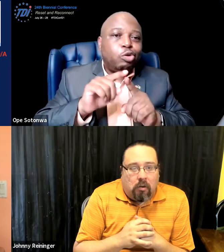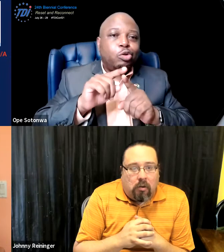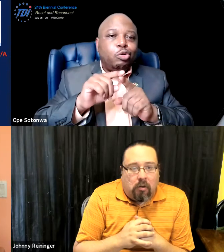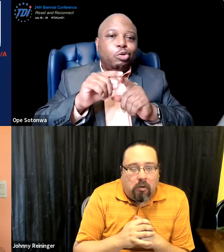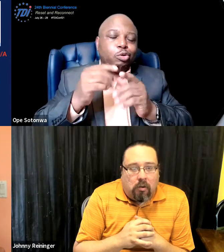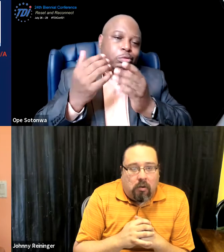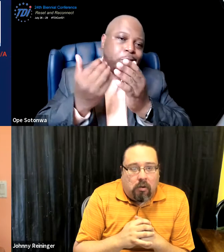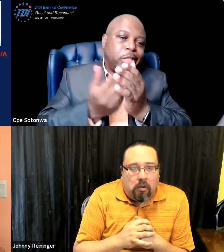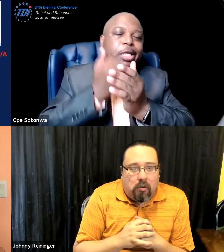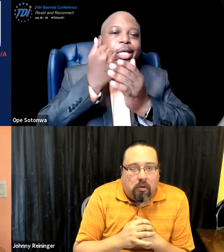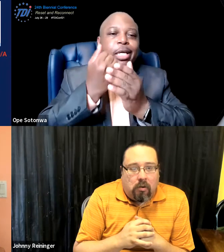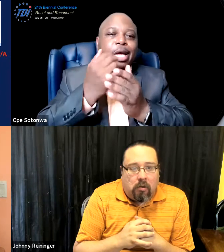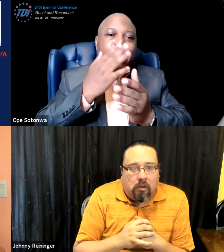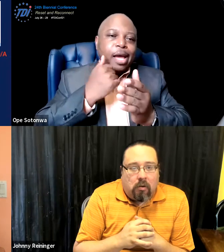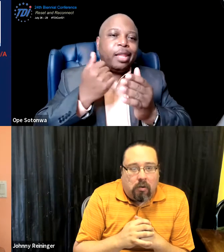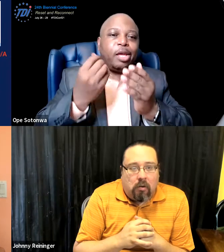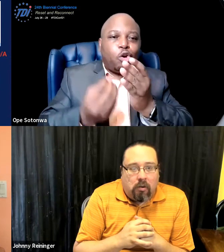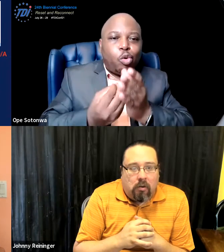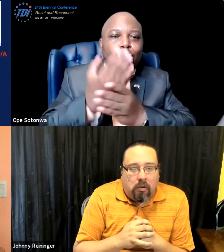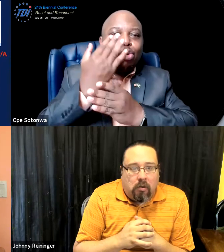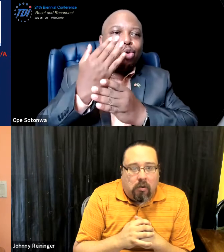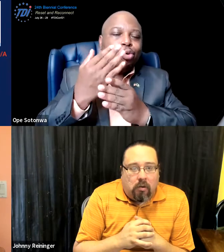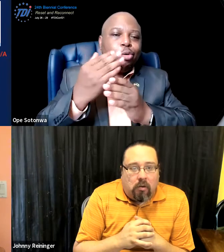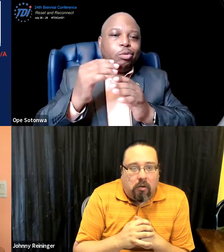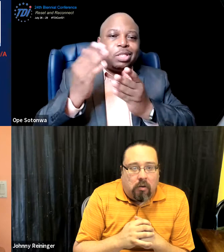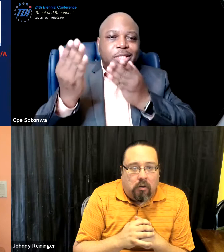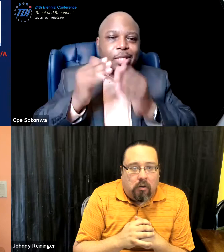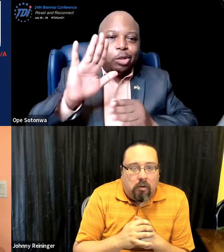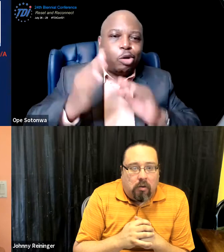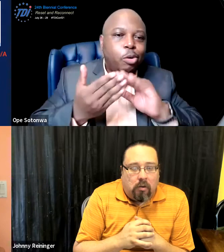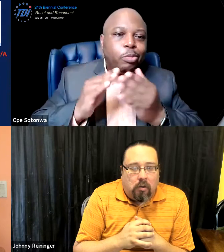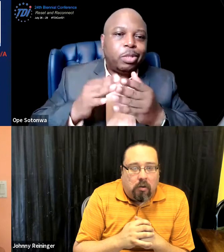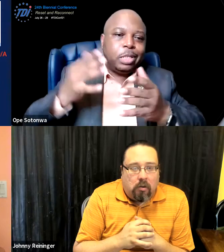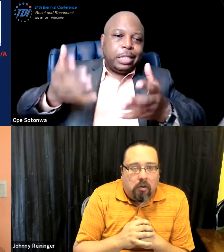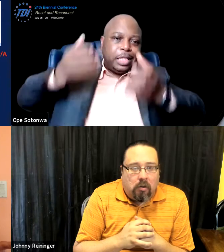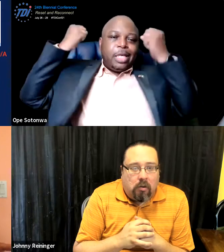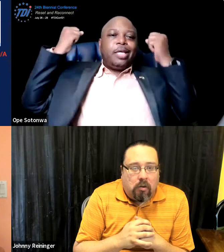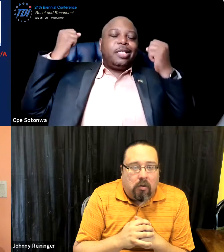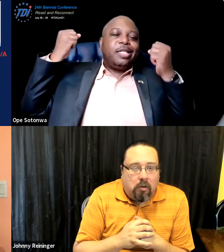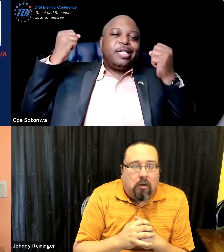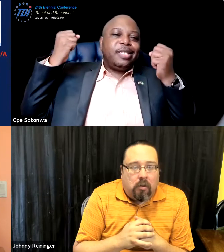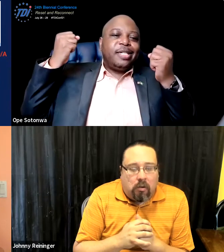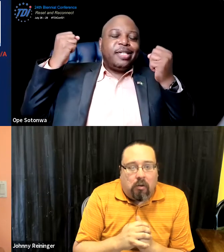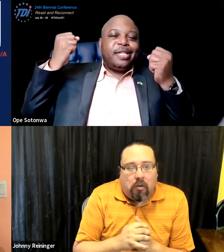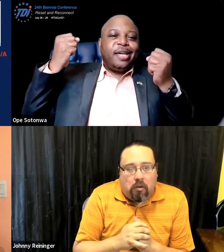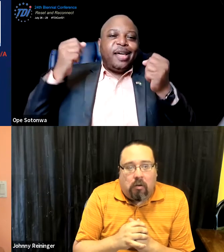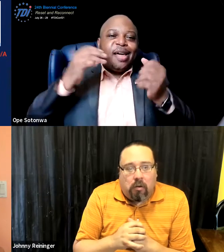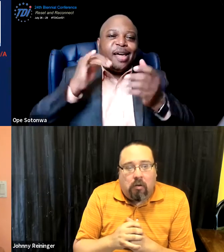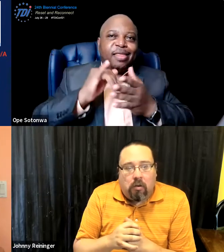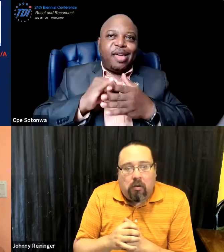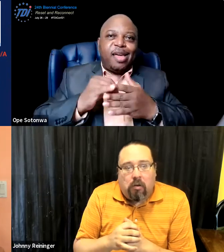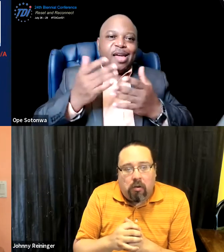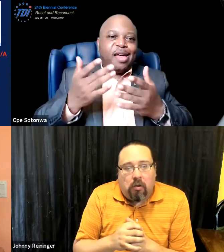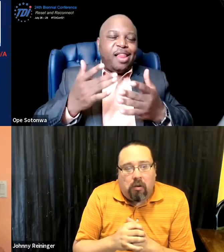I think the opportunity to really include, you know, BIPOC communities,